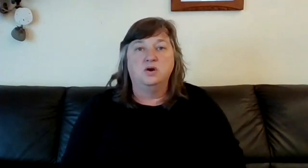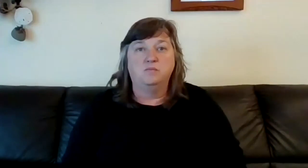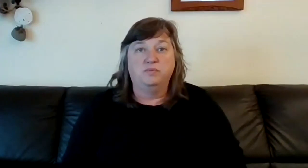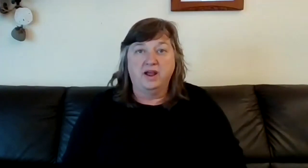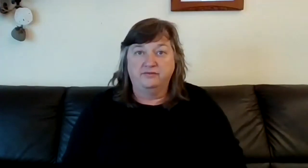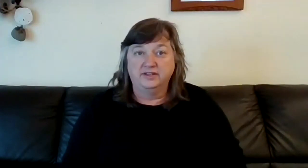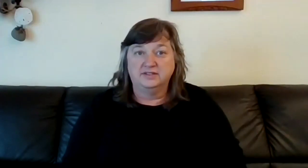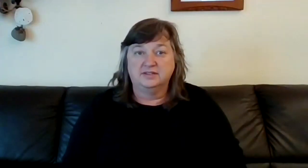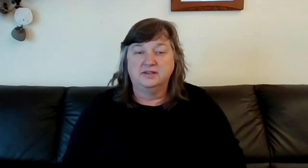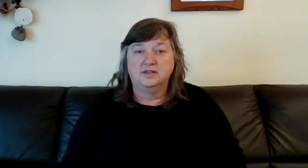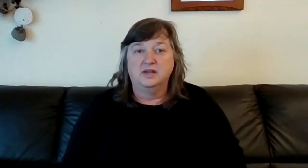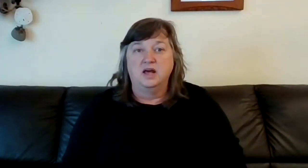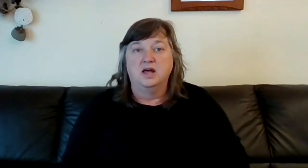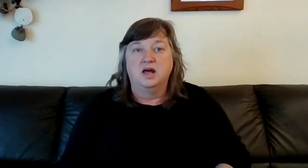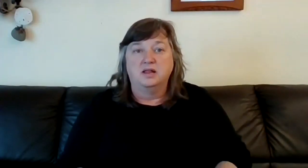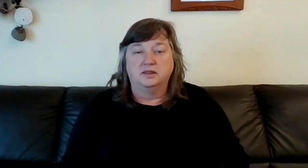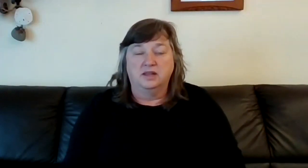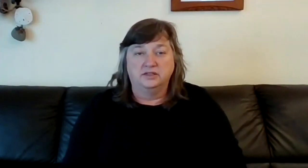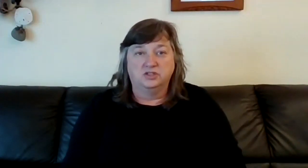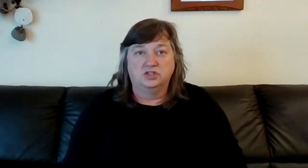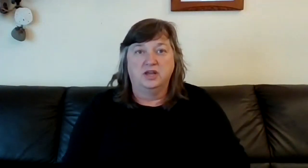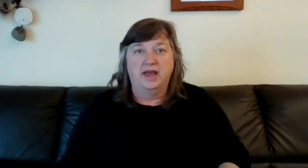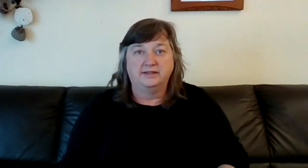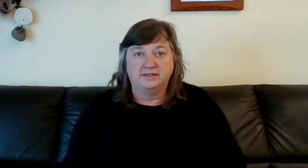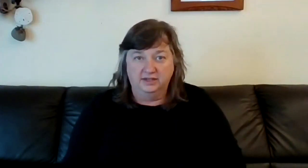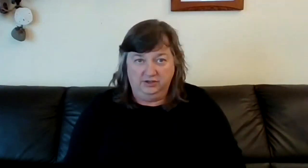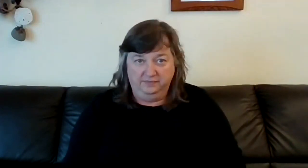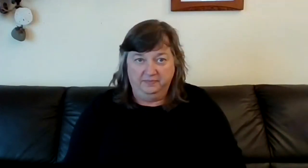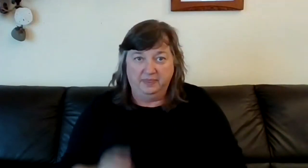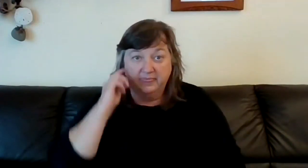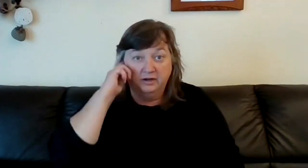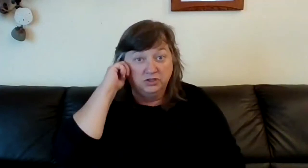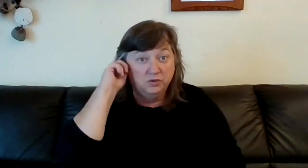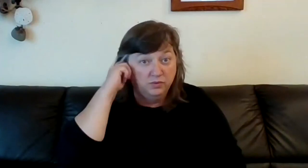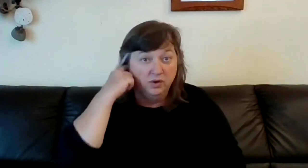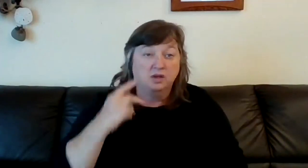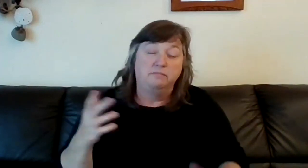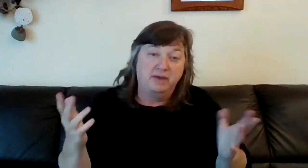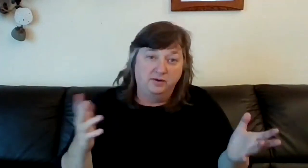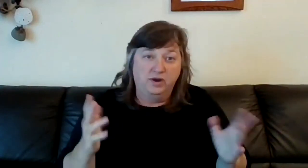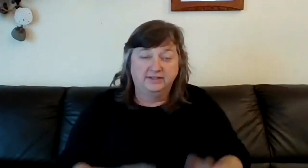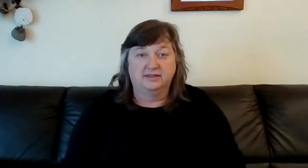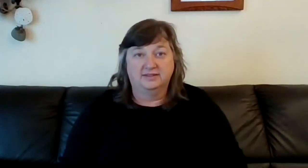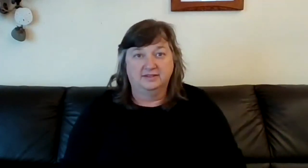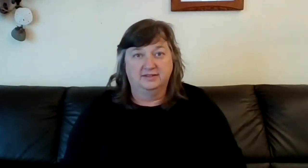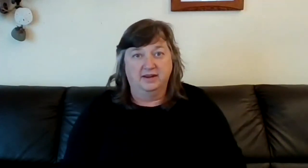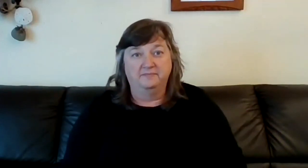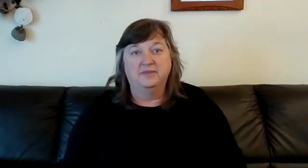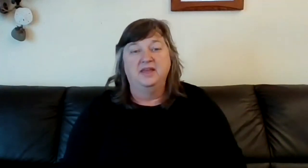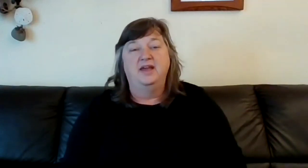So breakfast, lunch, and dinner. There are two main ways that this is done.